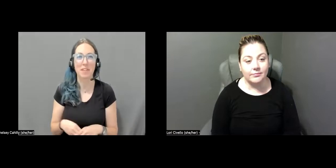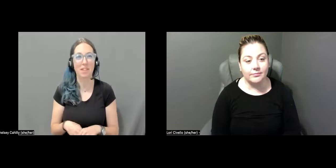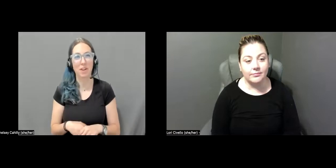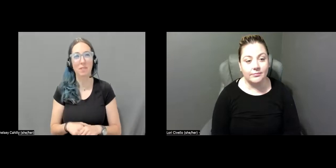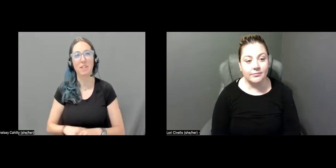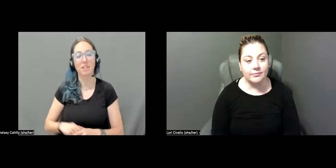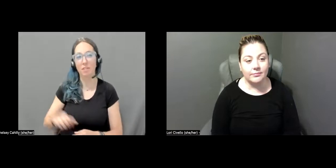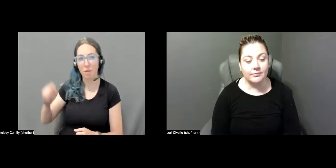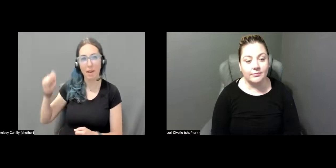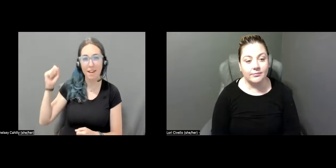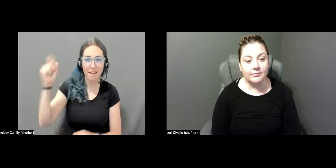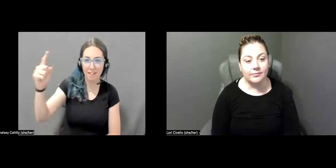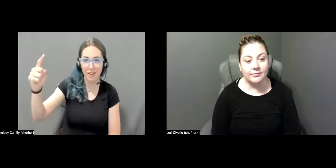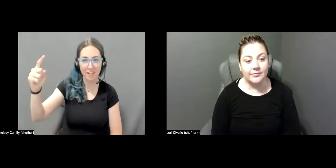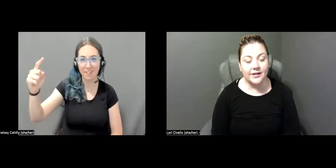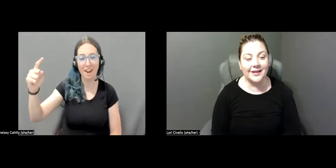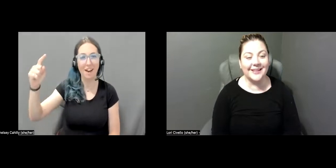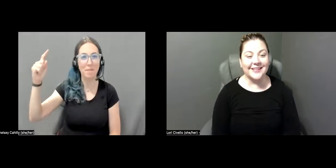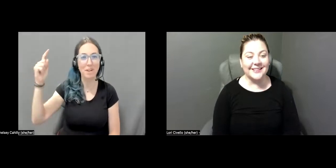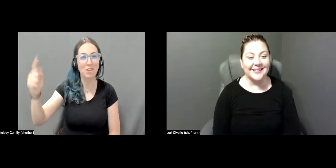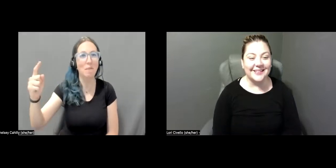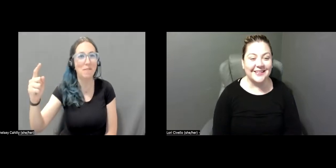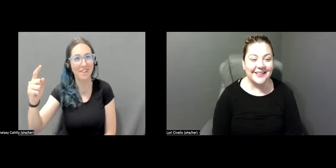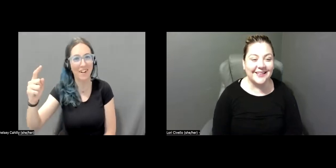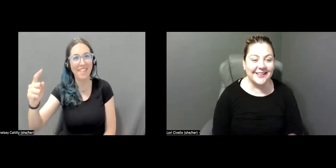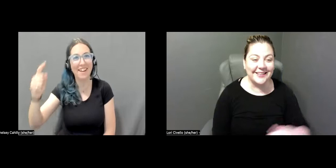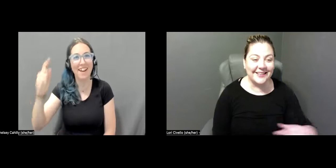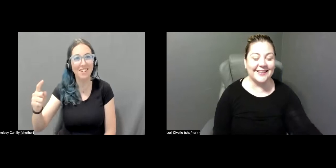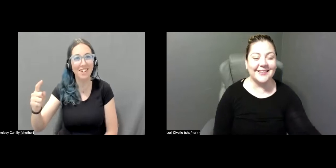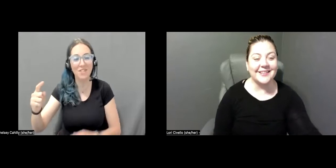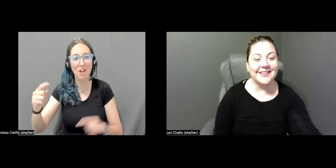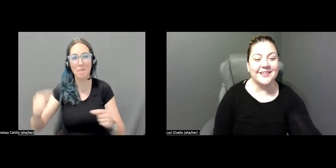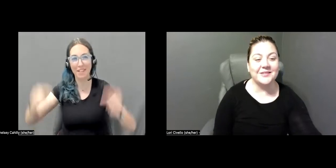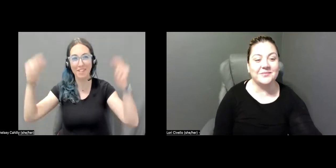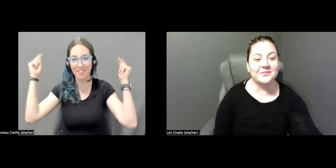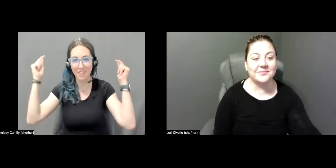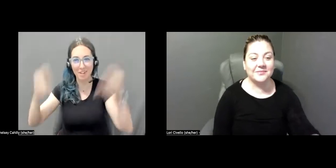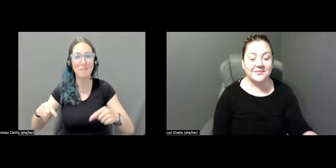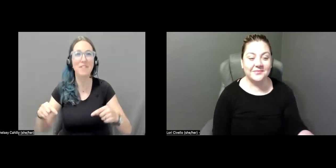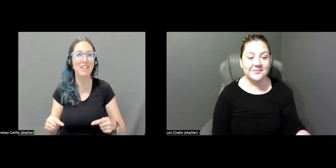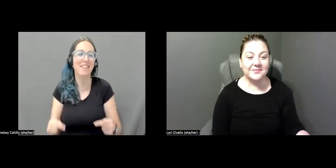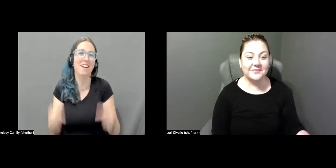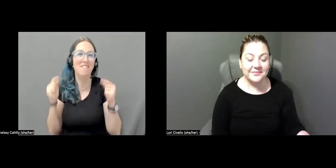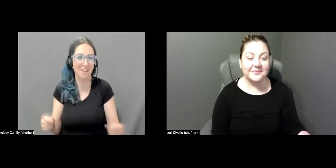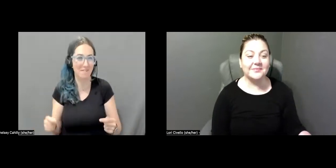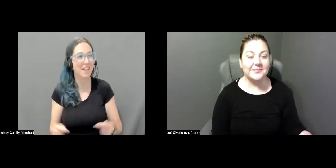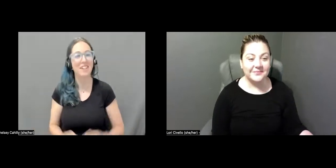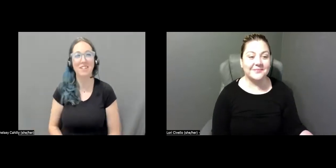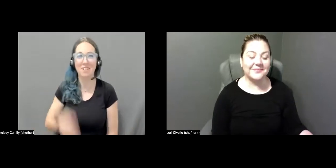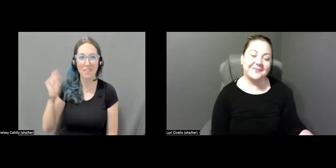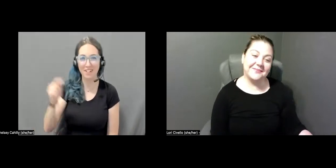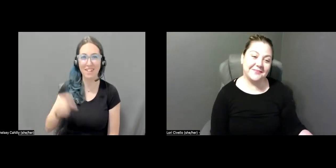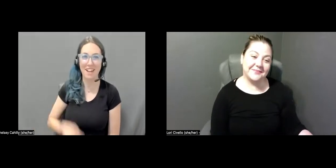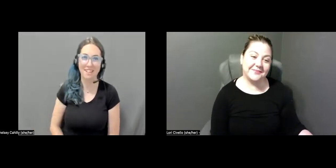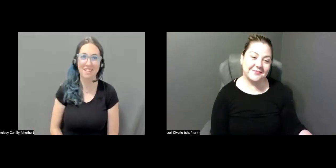him at Thanksgiving, I always get to throw in his face that I am an interpreter and that I actually have a job and that this is a legit profession that I love.